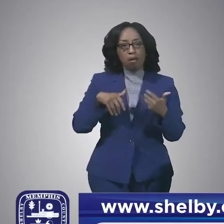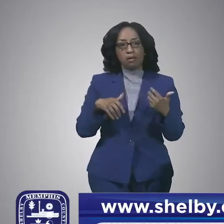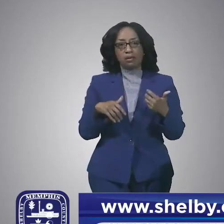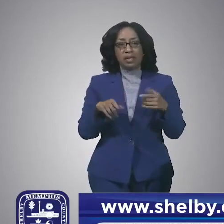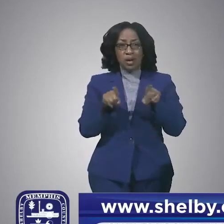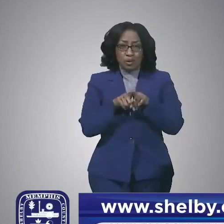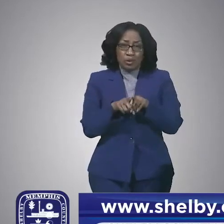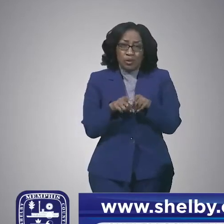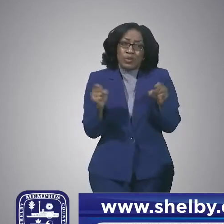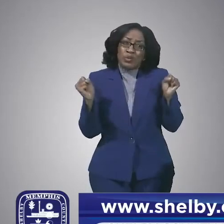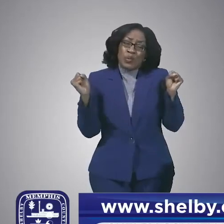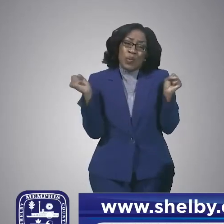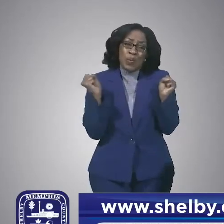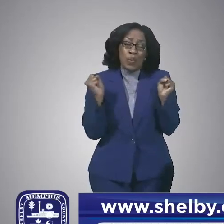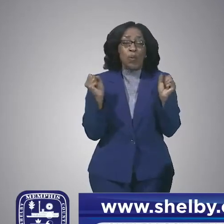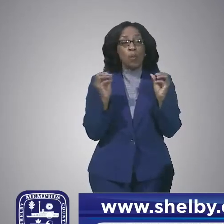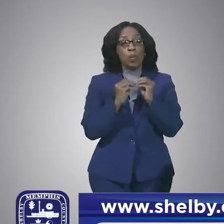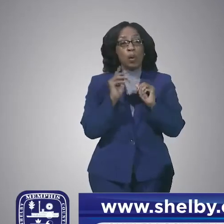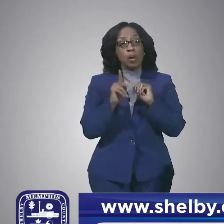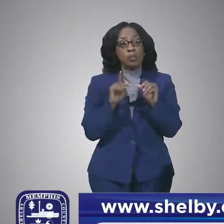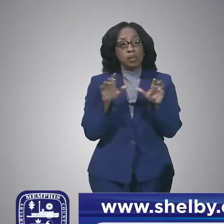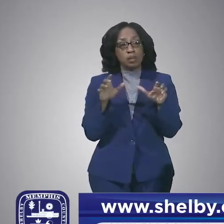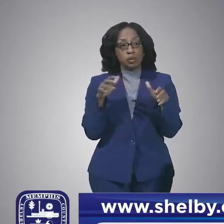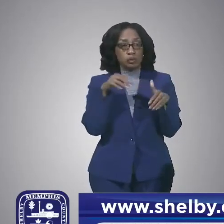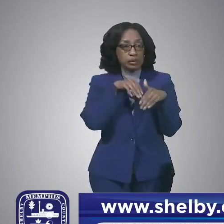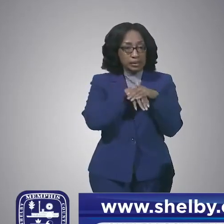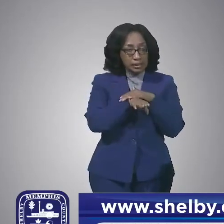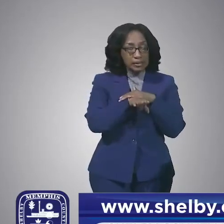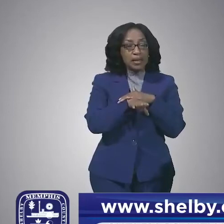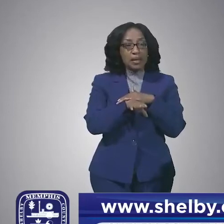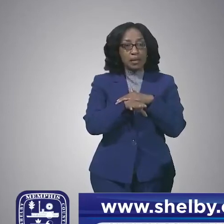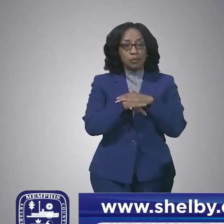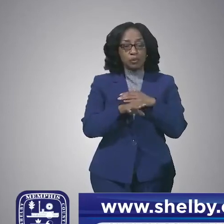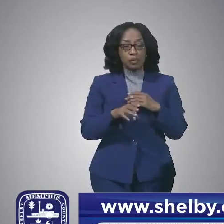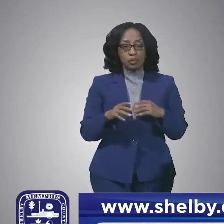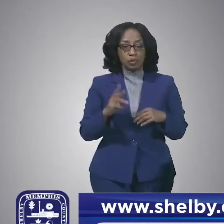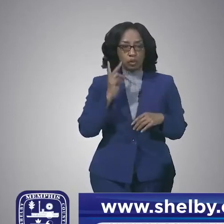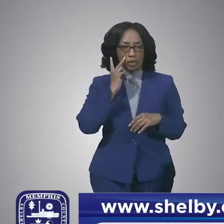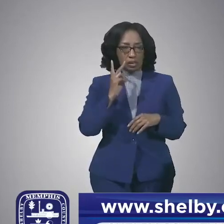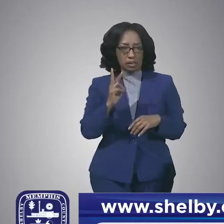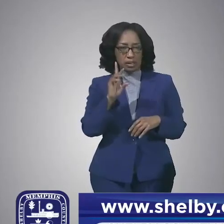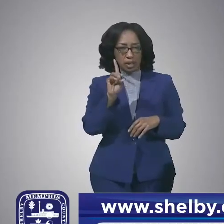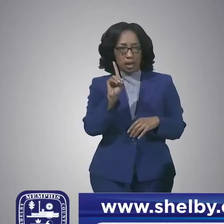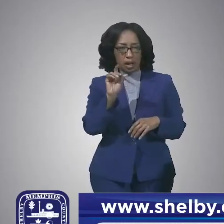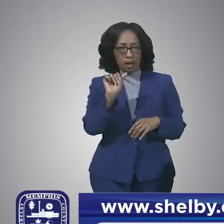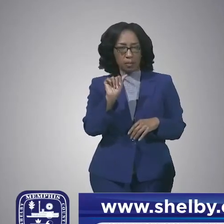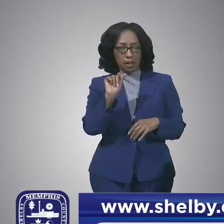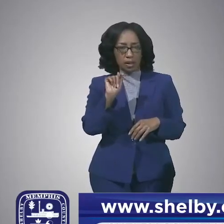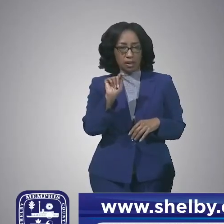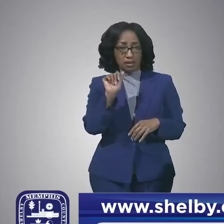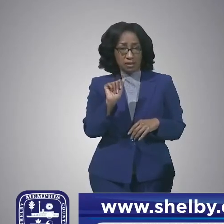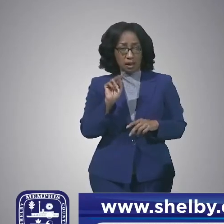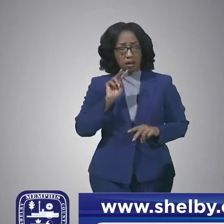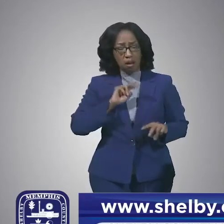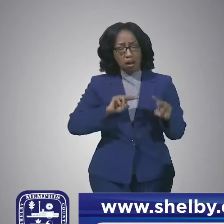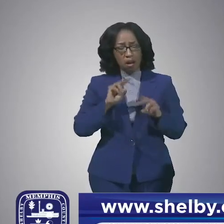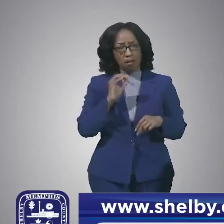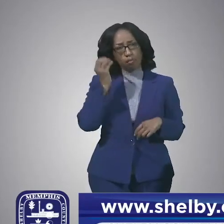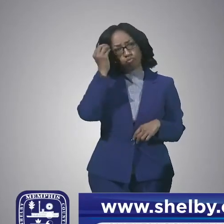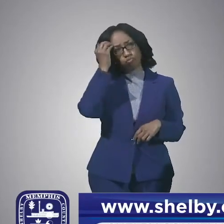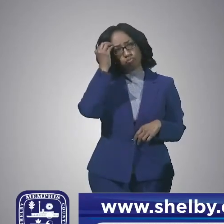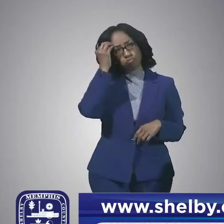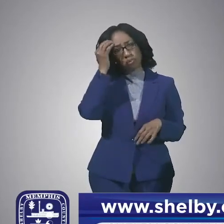it's colder, then we will have to reevaluate, look at what the data is doing, and decide if we are